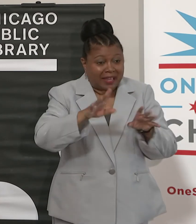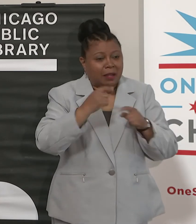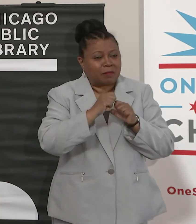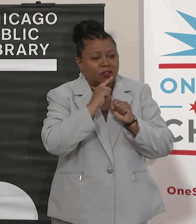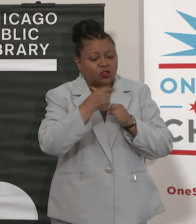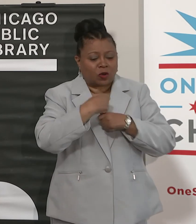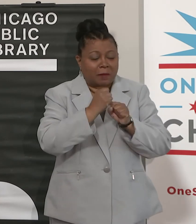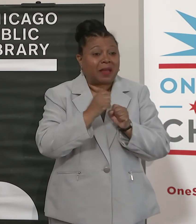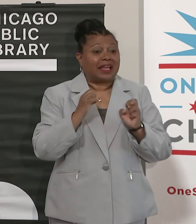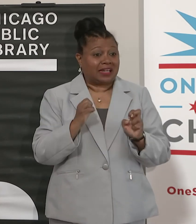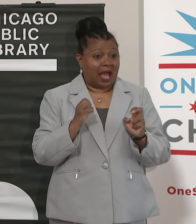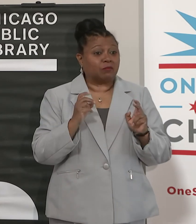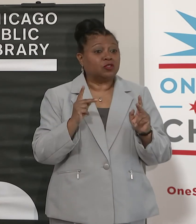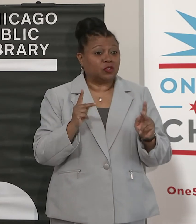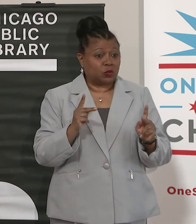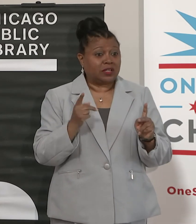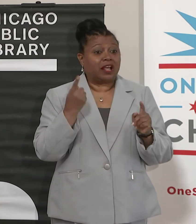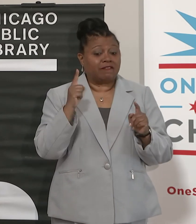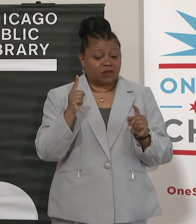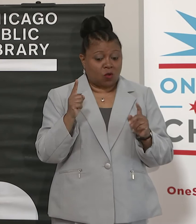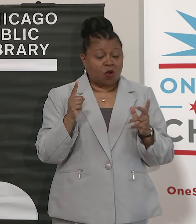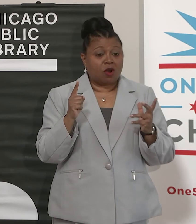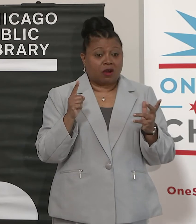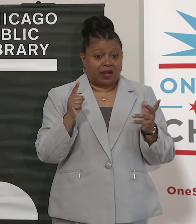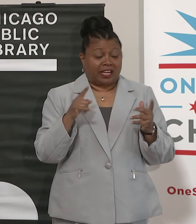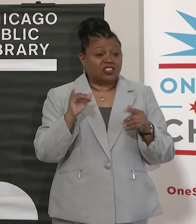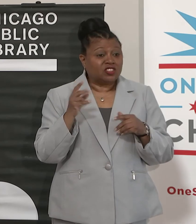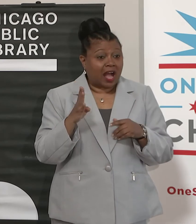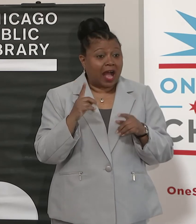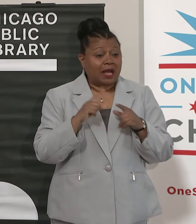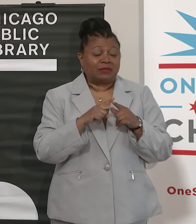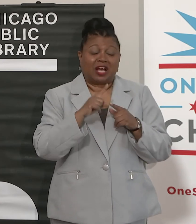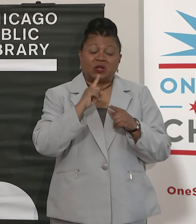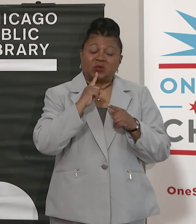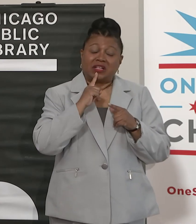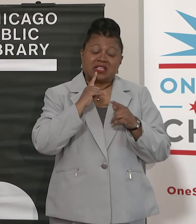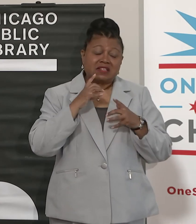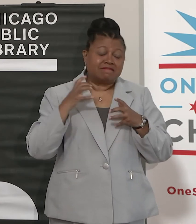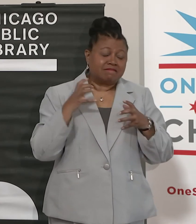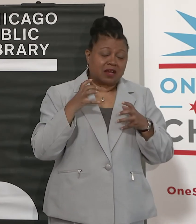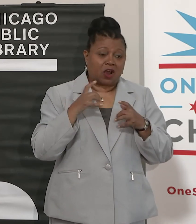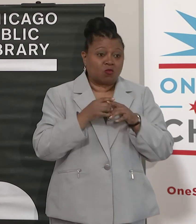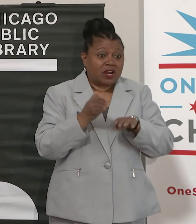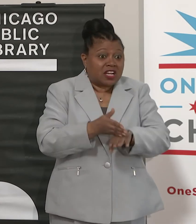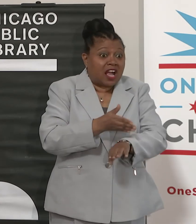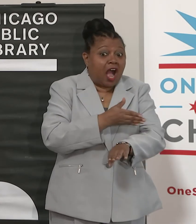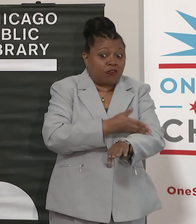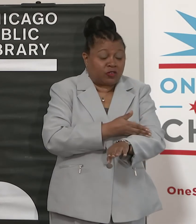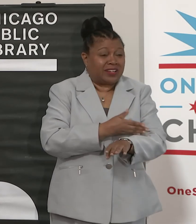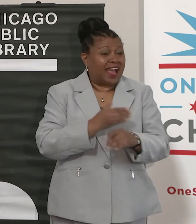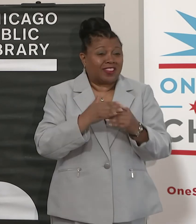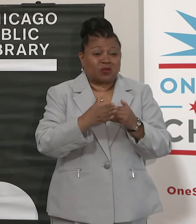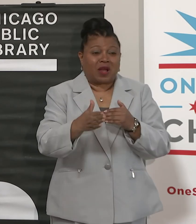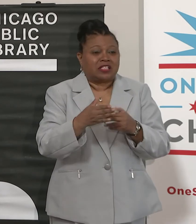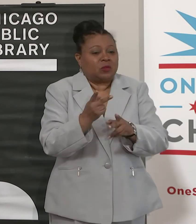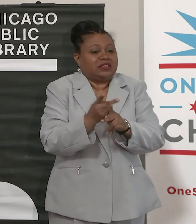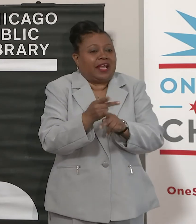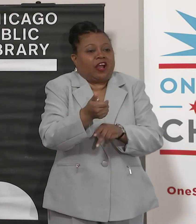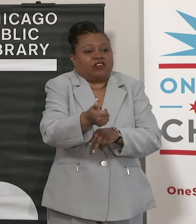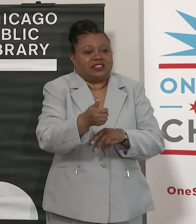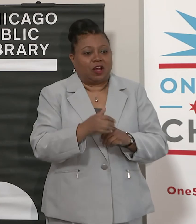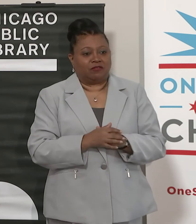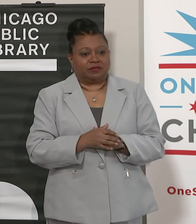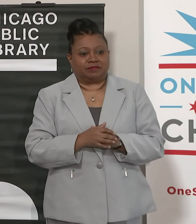that we're creating opportunities for jobs and a very robust recovery, and the rest of it will take care of